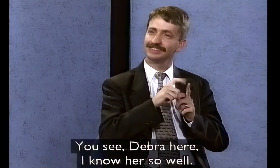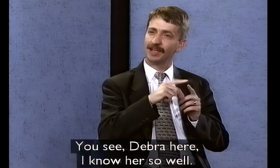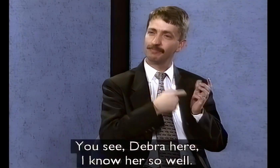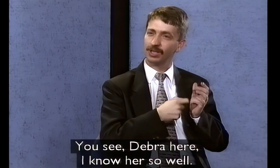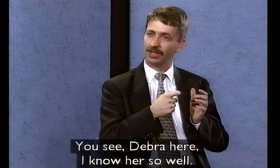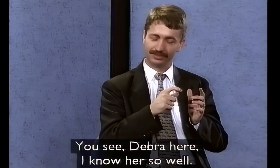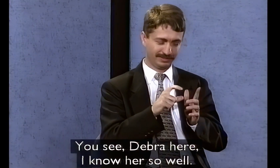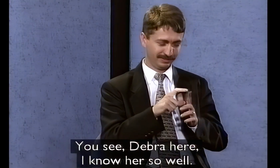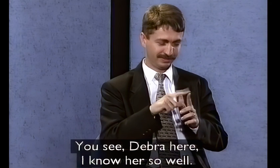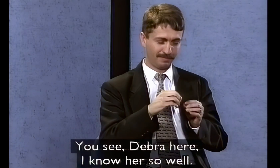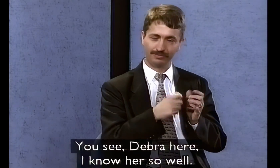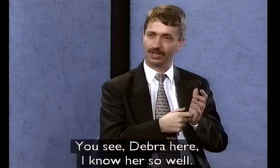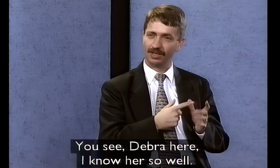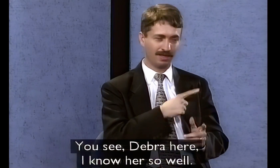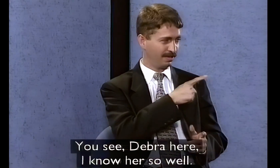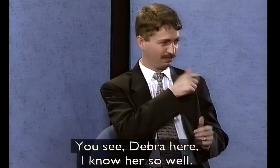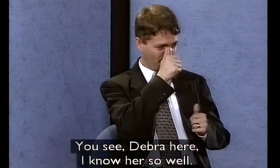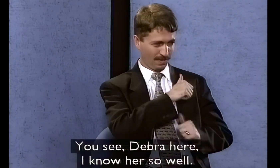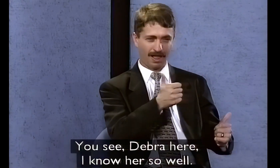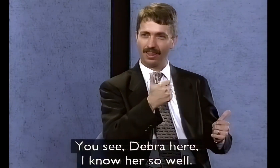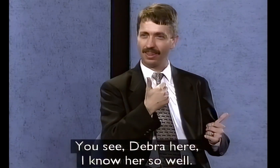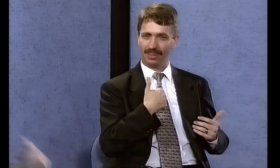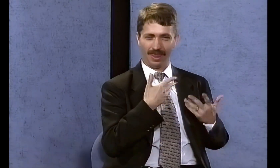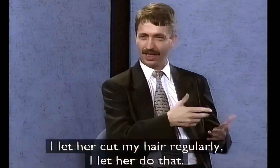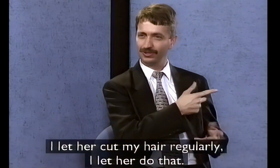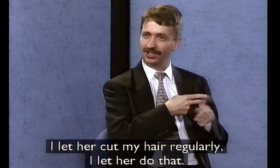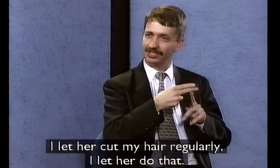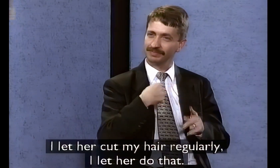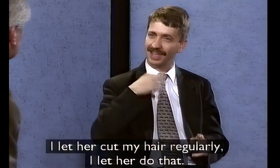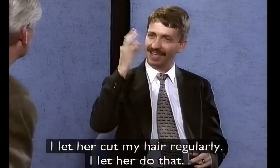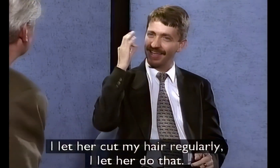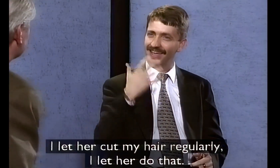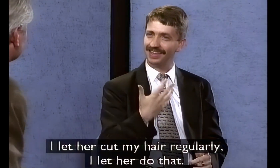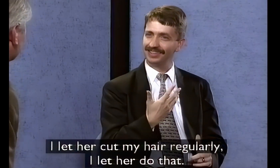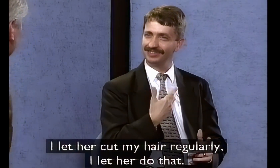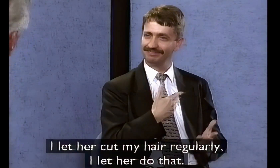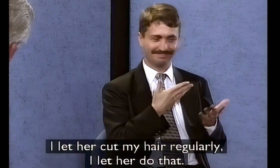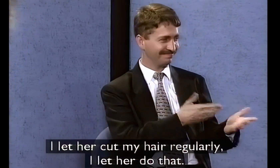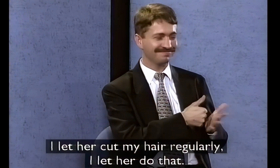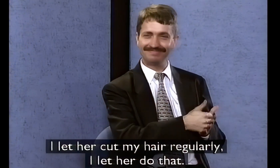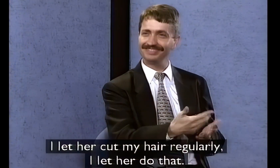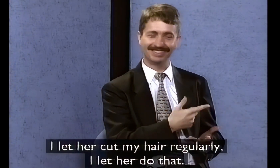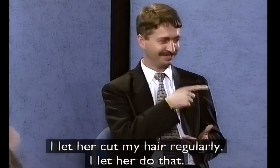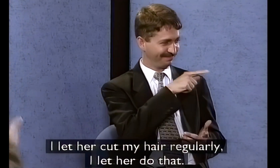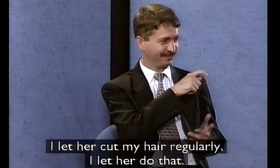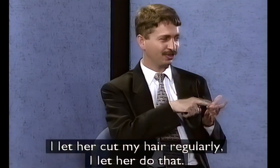You see, Deborah here, I know her so well. I let her cut my hair regularly. I let her do